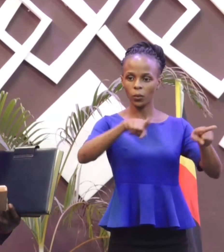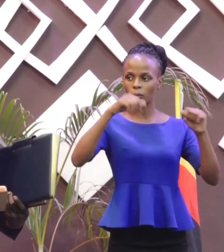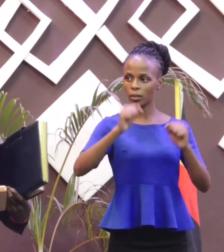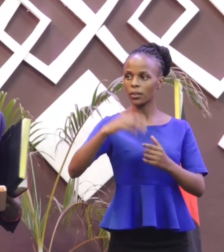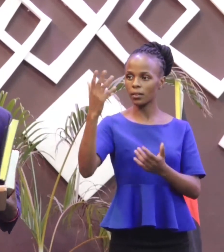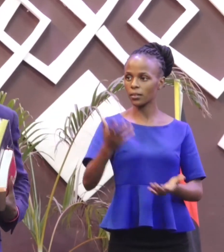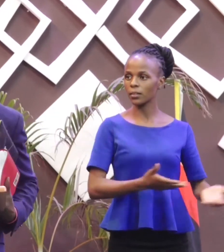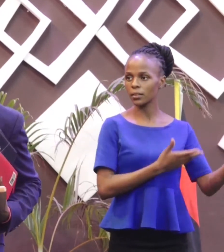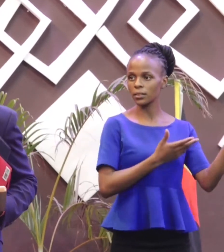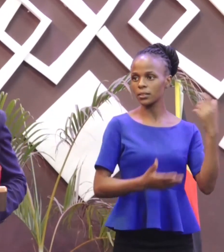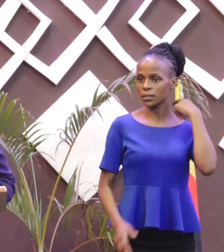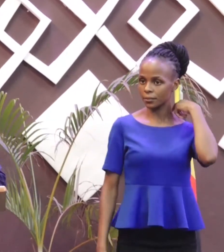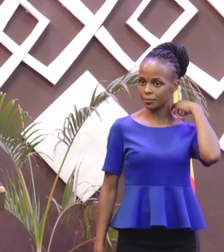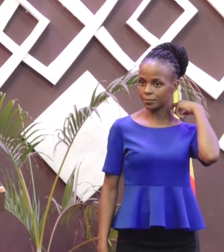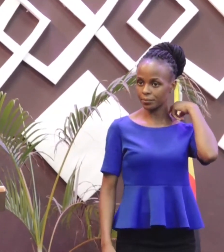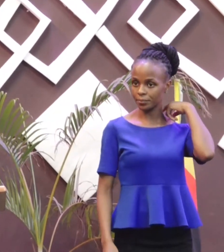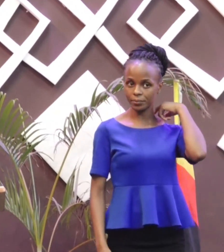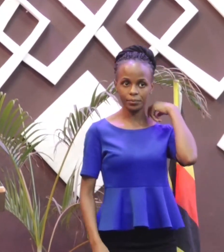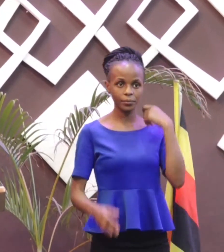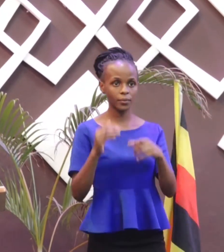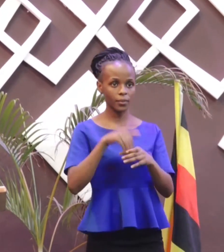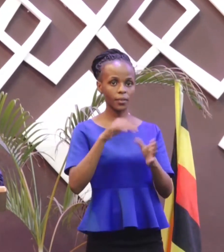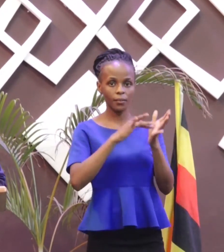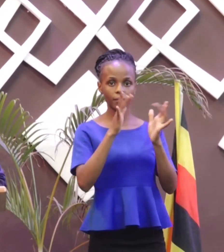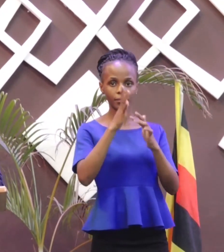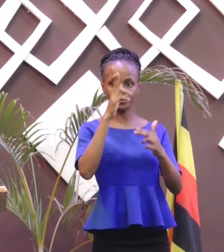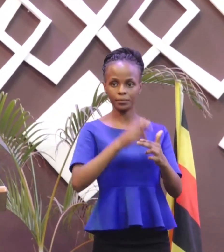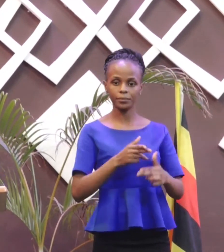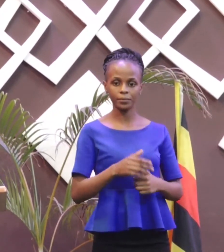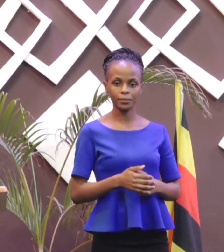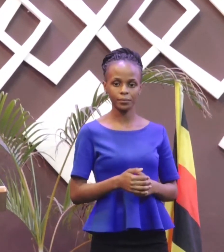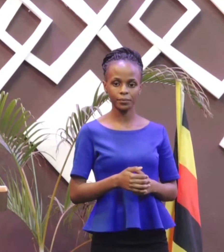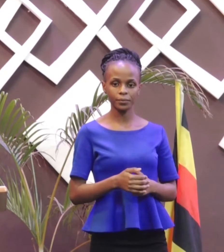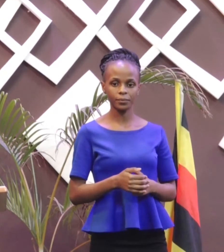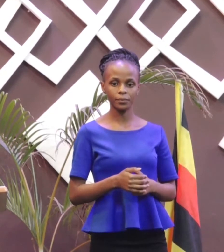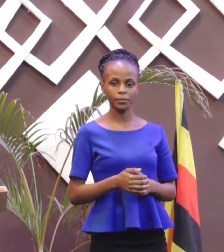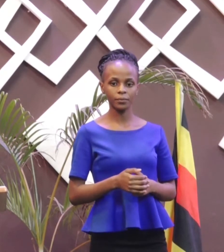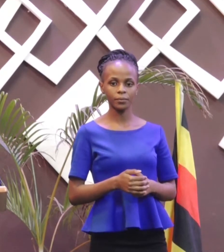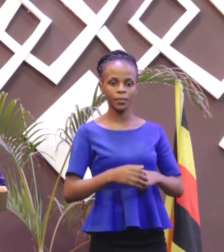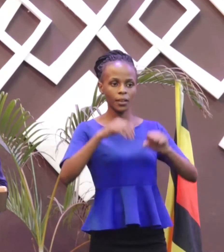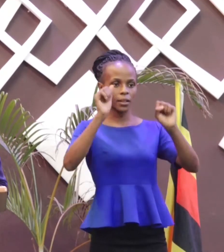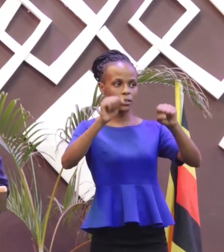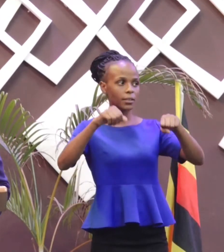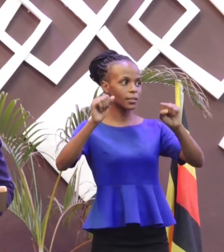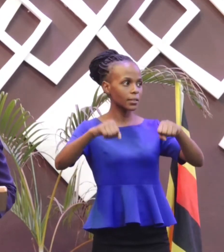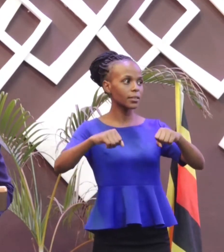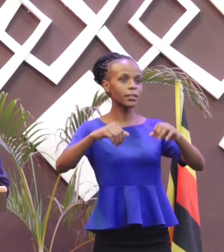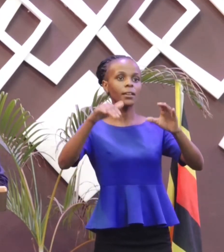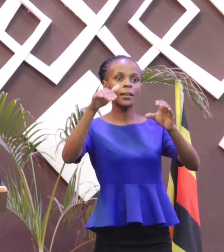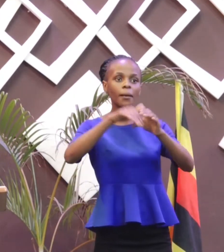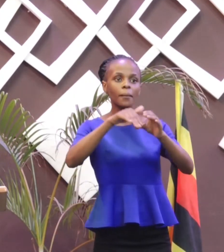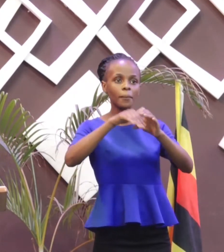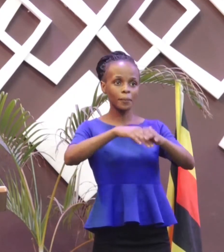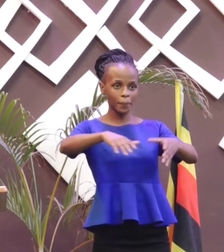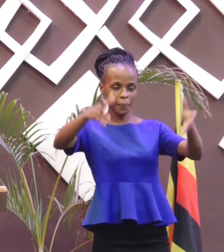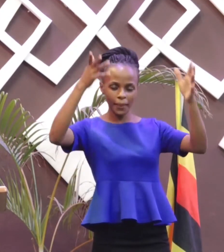him. Tumwanirize. In Jesus' name. Yes, members of YouTube, Facebook, you know how we